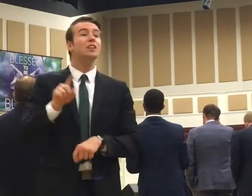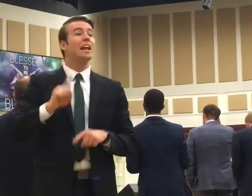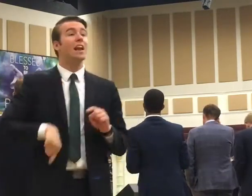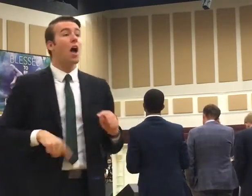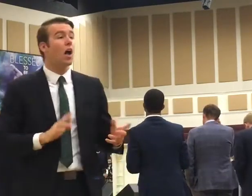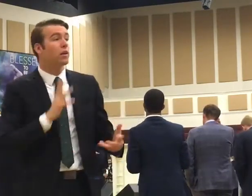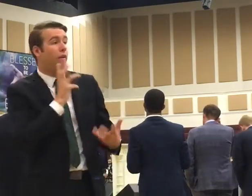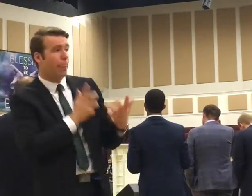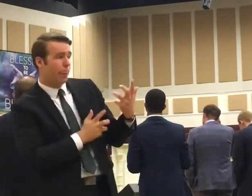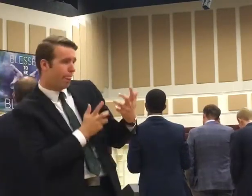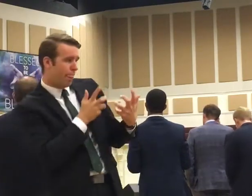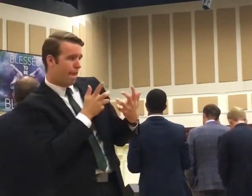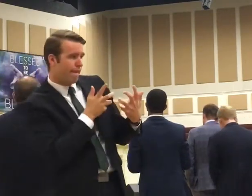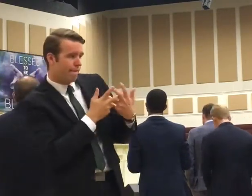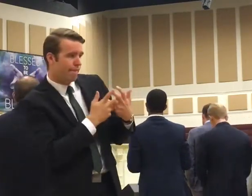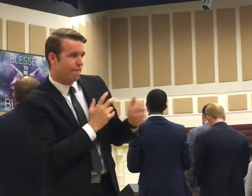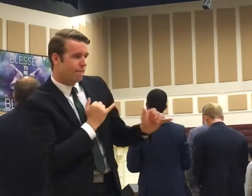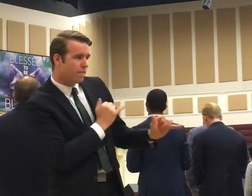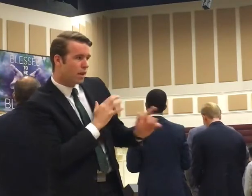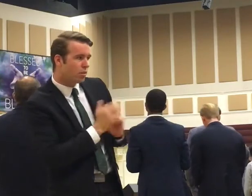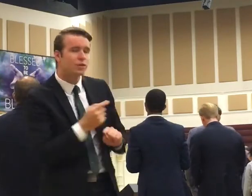agreement with culture.